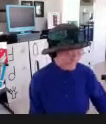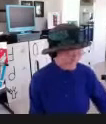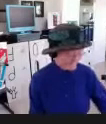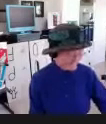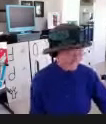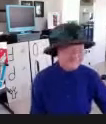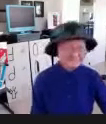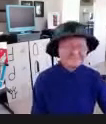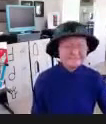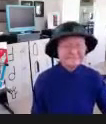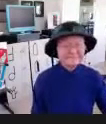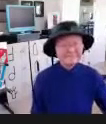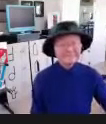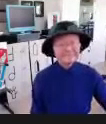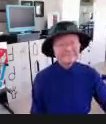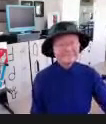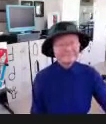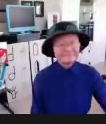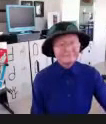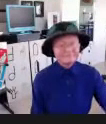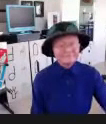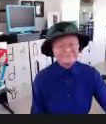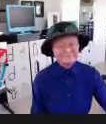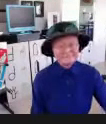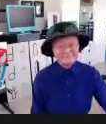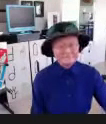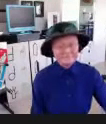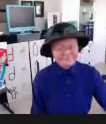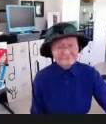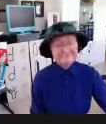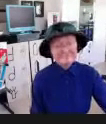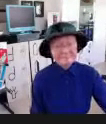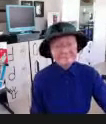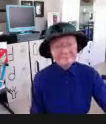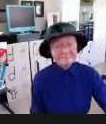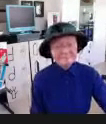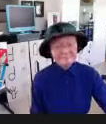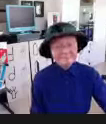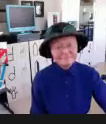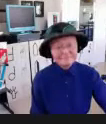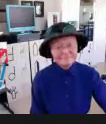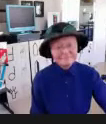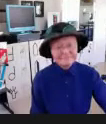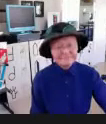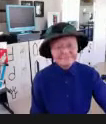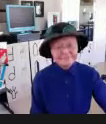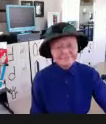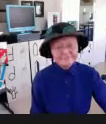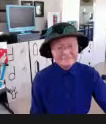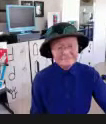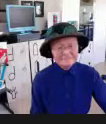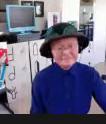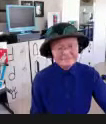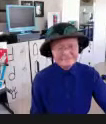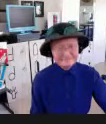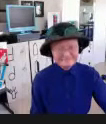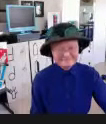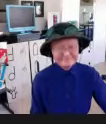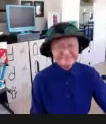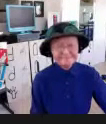then we have the last slide is 2017 to 2022, which we hope gets across the idea of